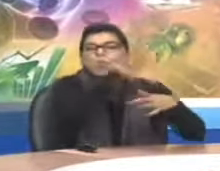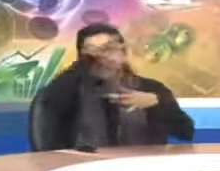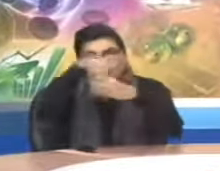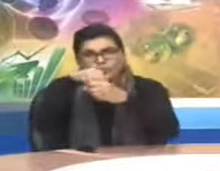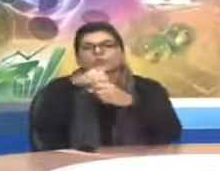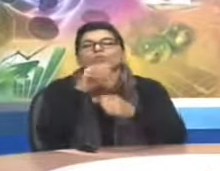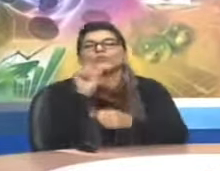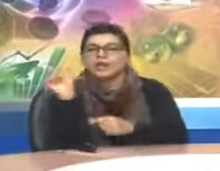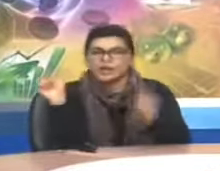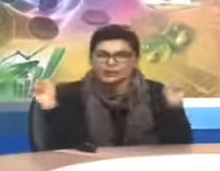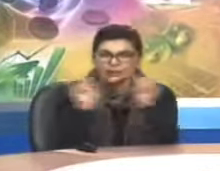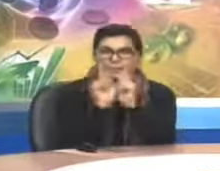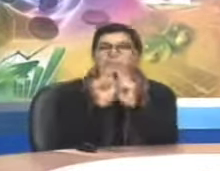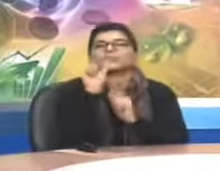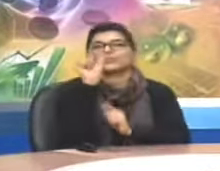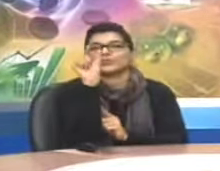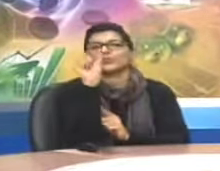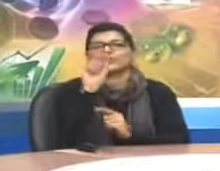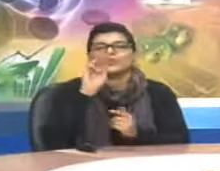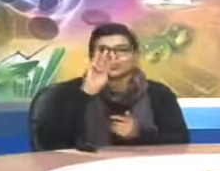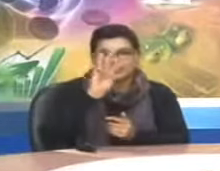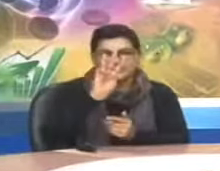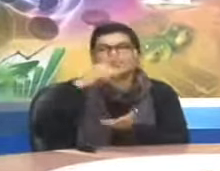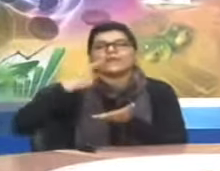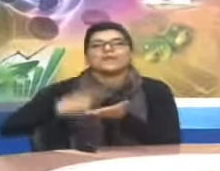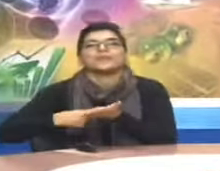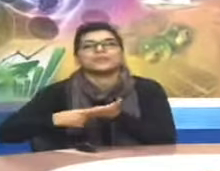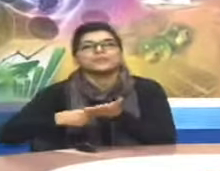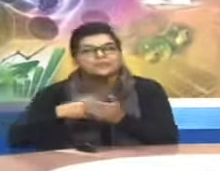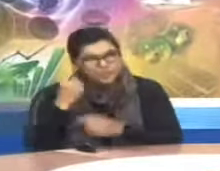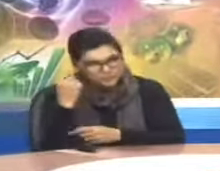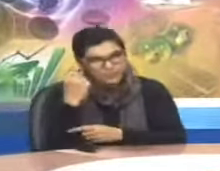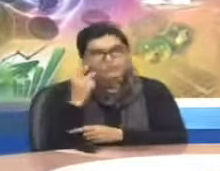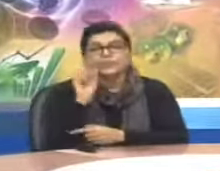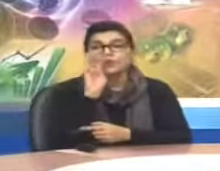Let me again brief you. These three are.